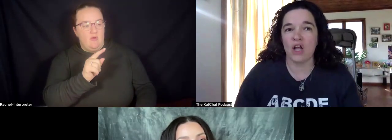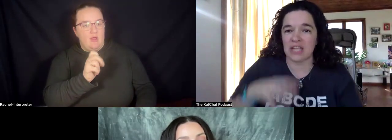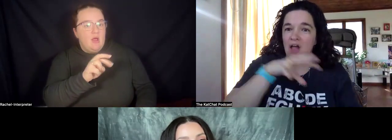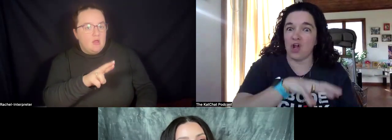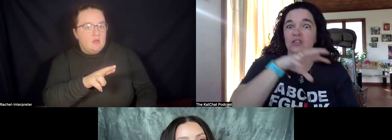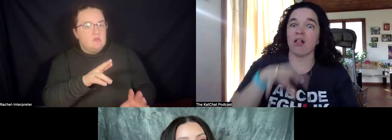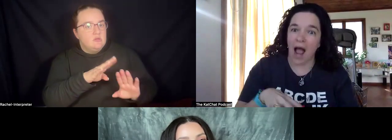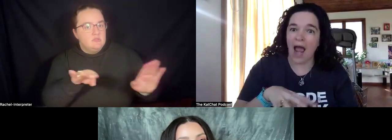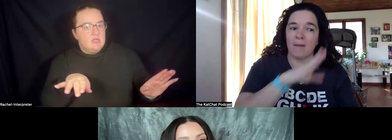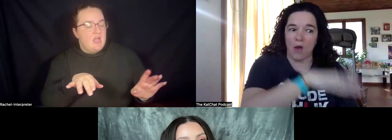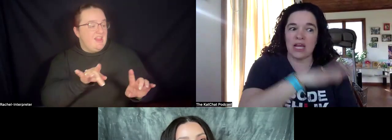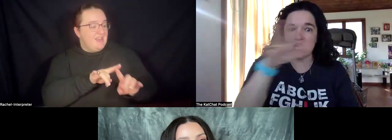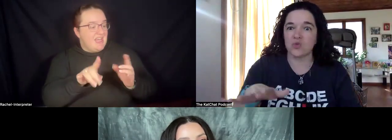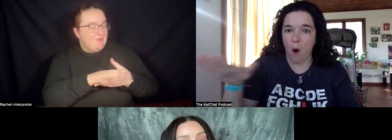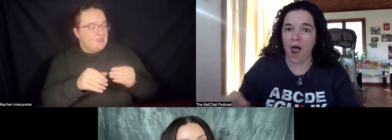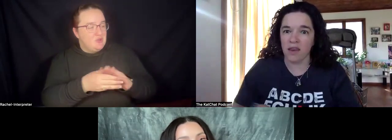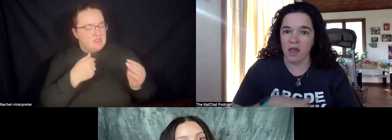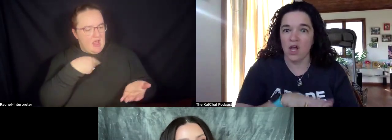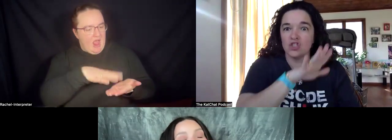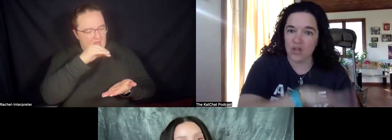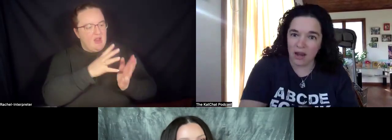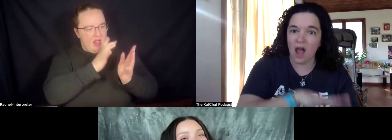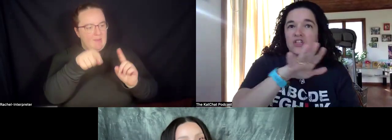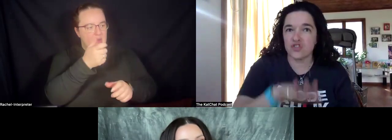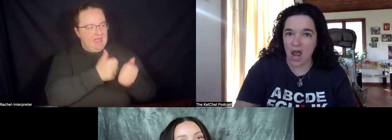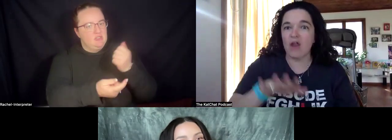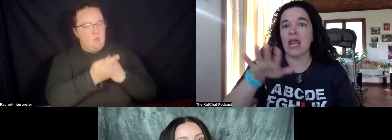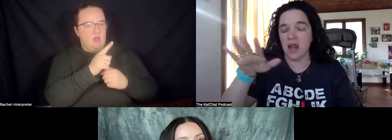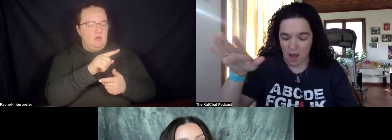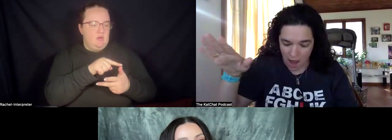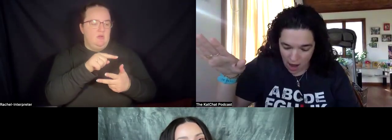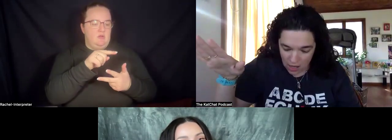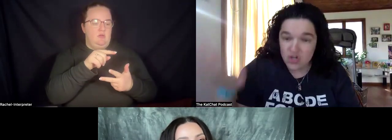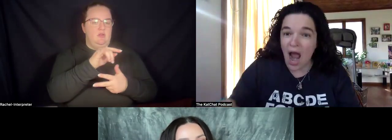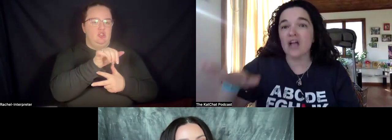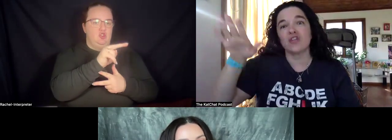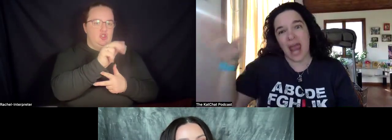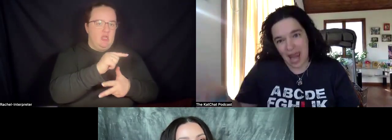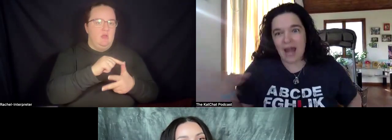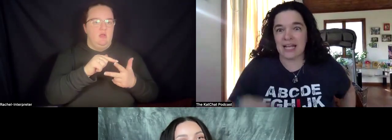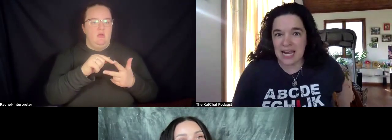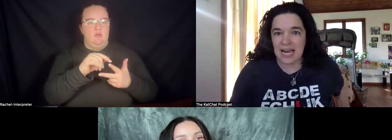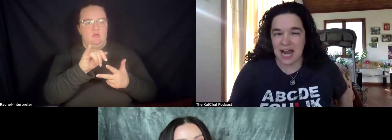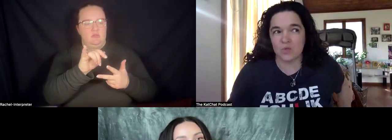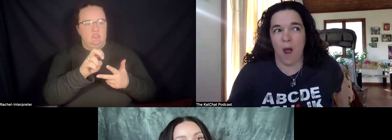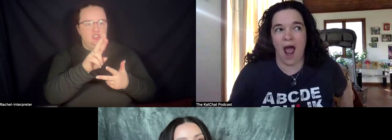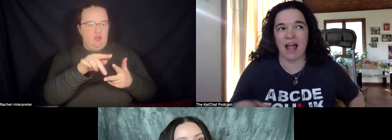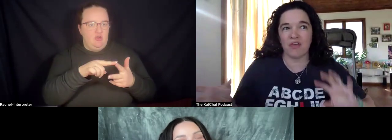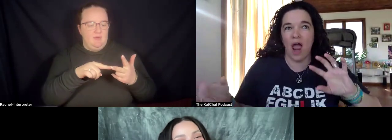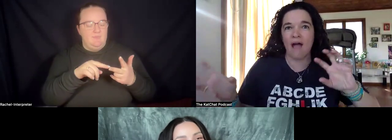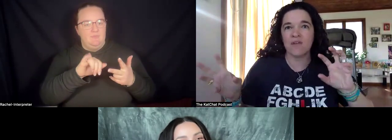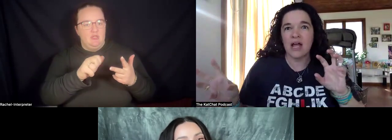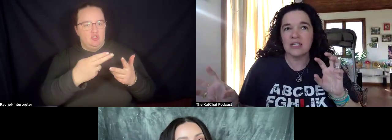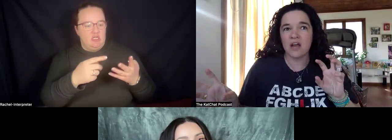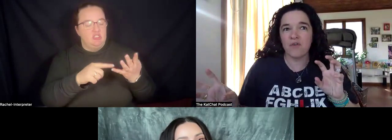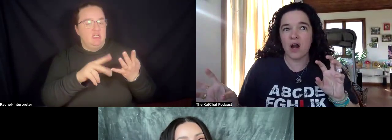different things that I learned a lot about each one. Jenna, Sherry, Josh, and Kiki as well. And